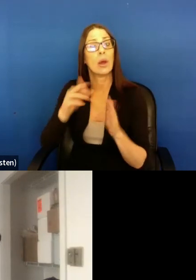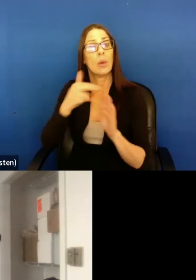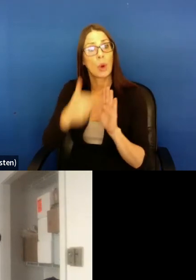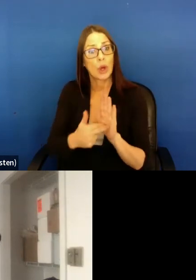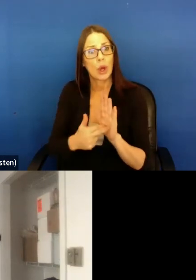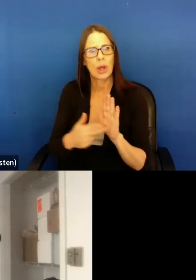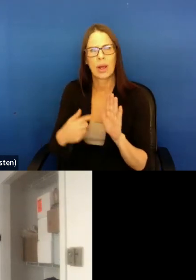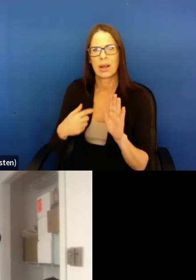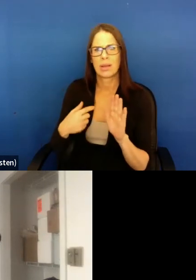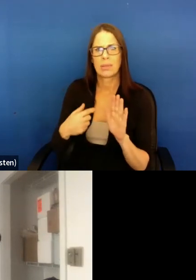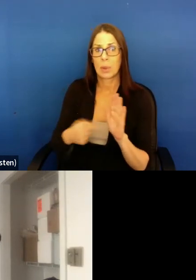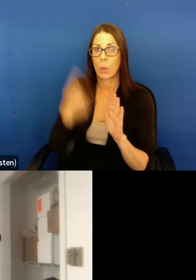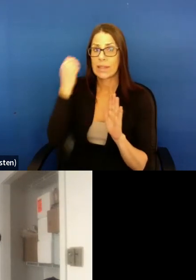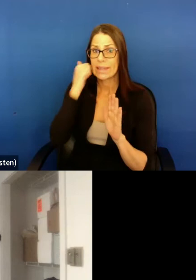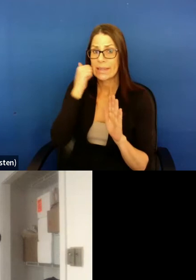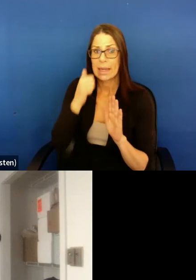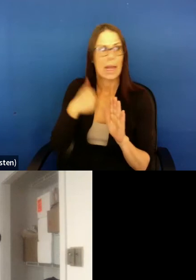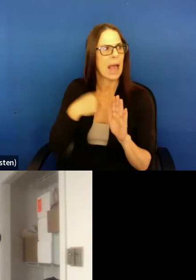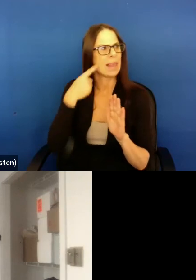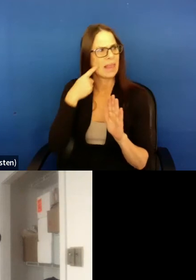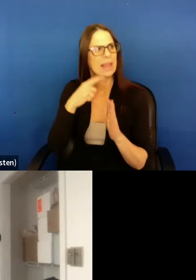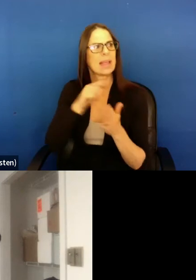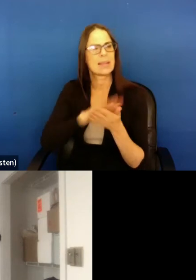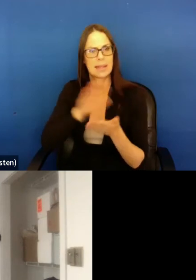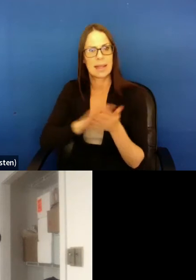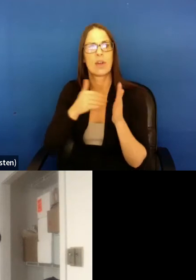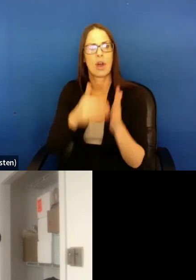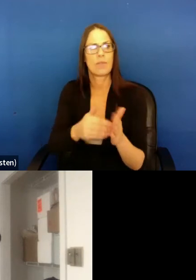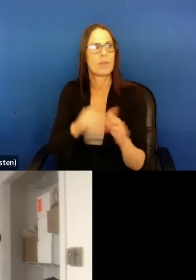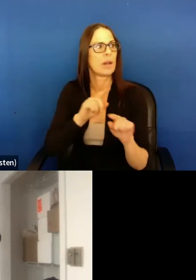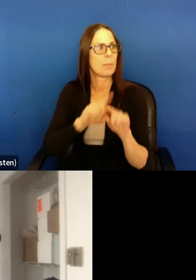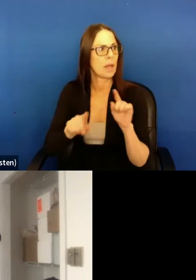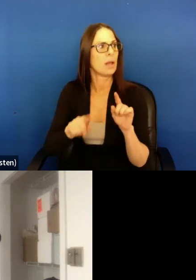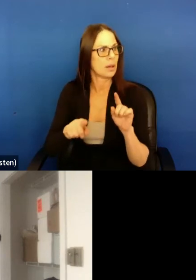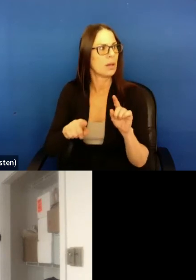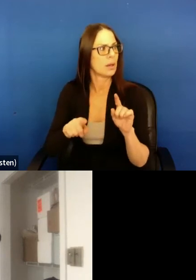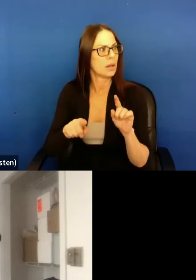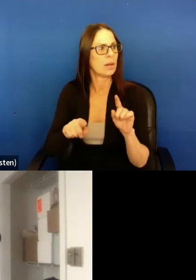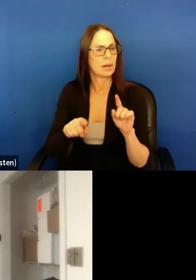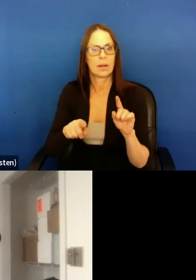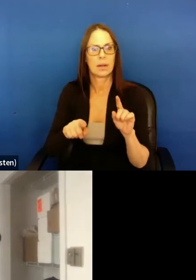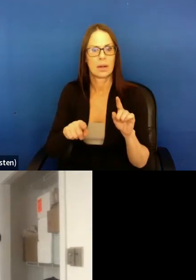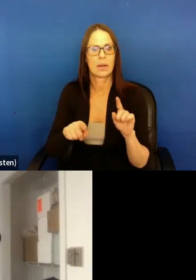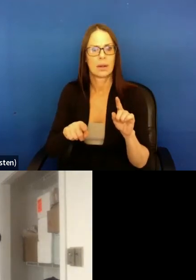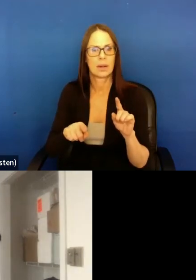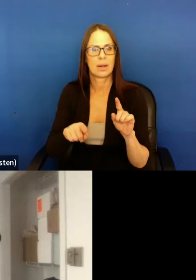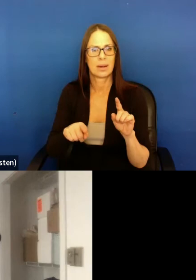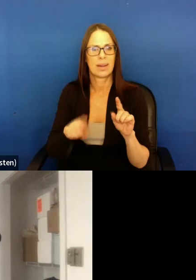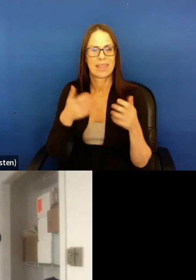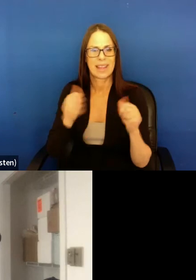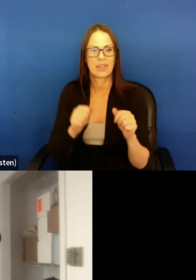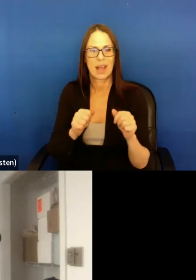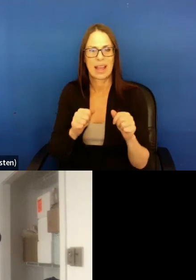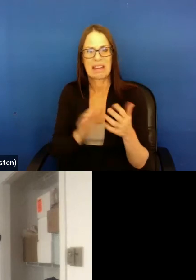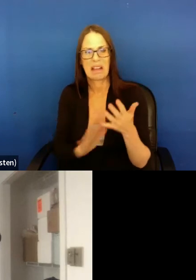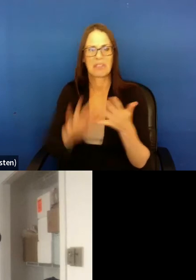get cleaned pretty often, but you can still sometimes smell it. Like they try to cover it up, but it still kind of